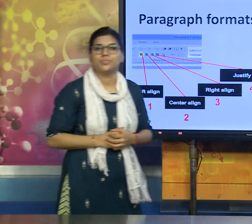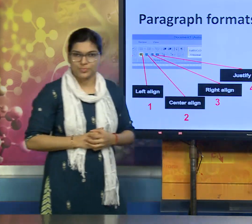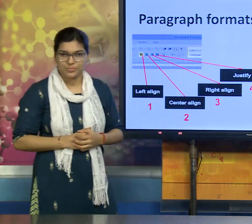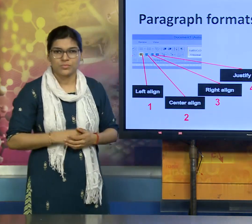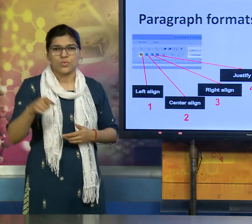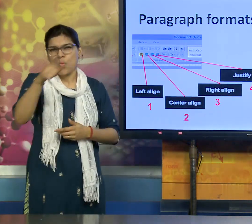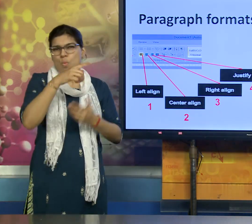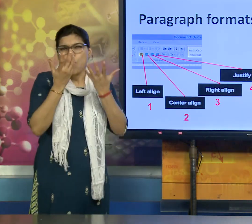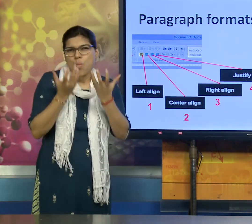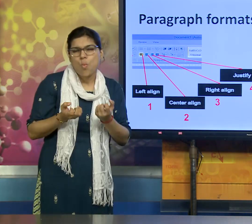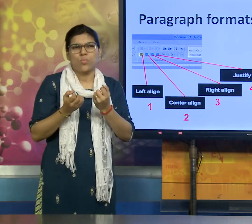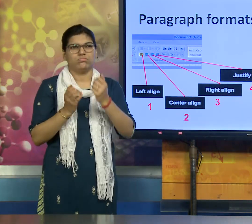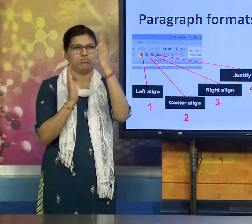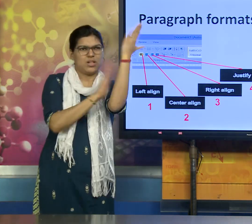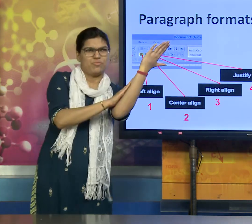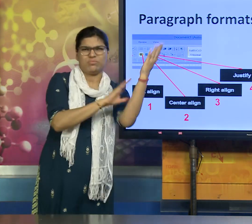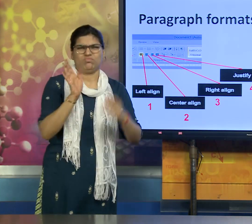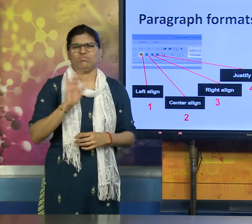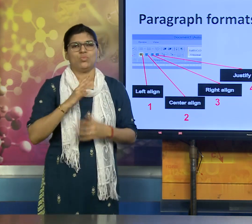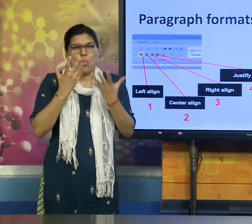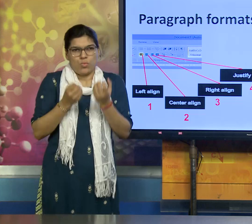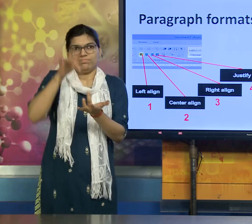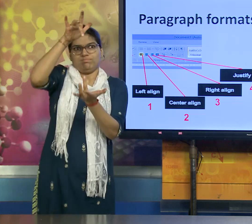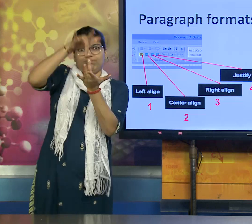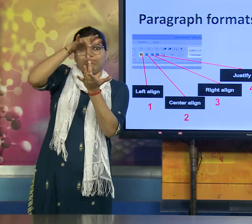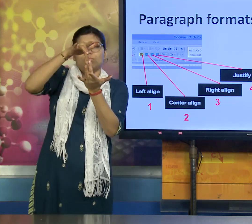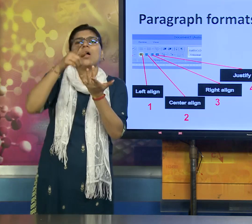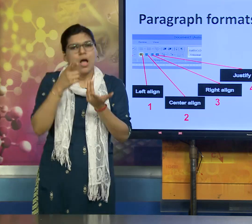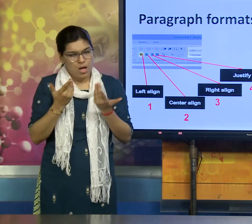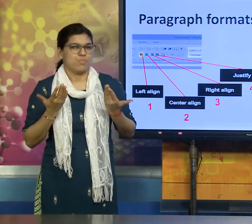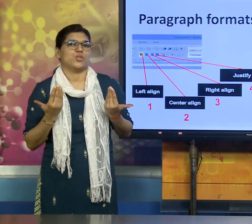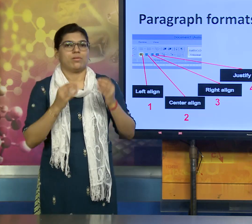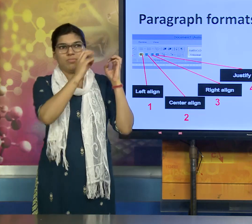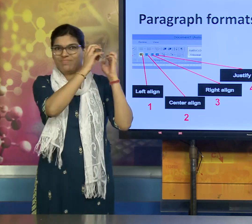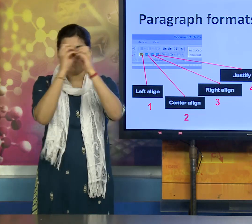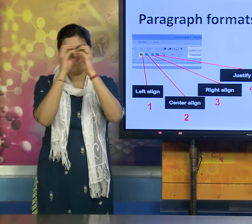align will appear your text in center.